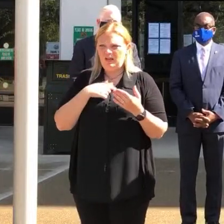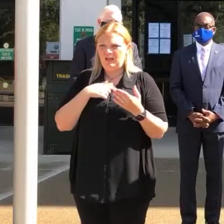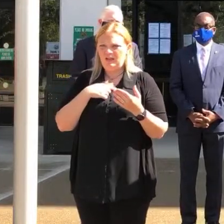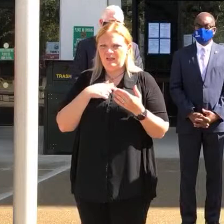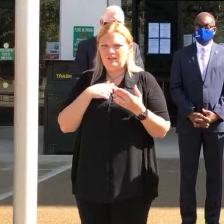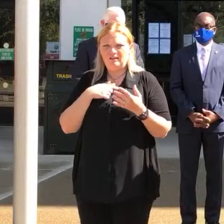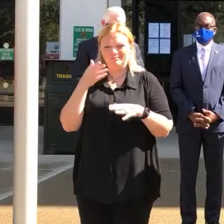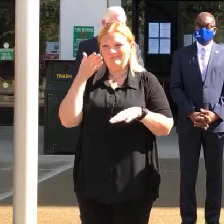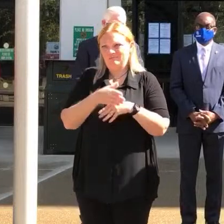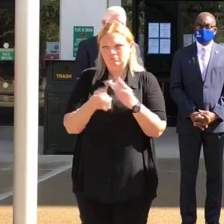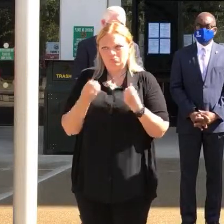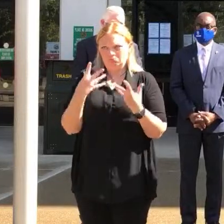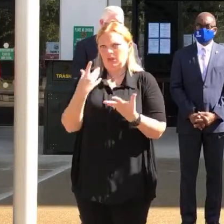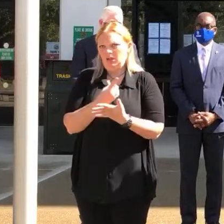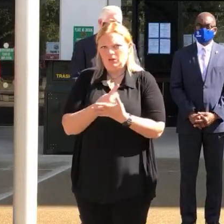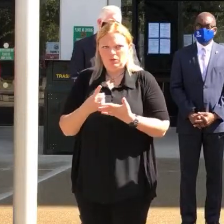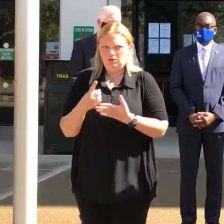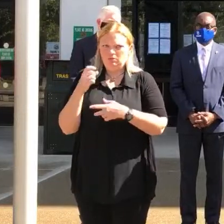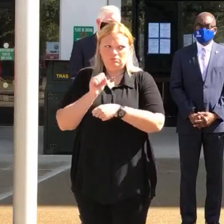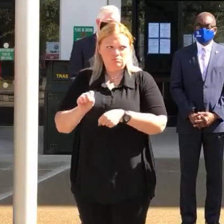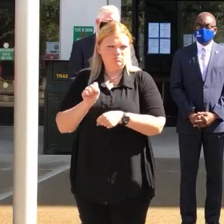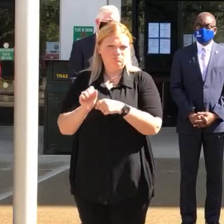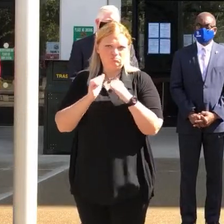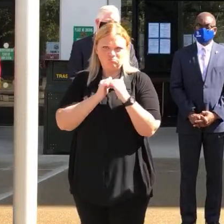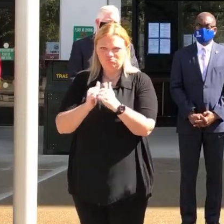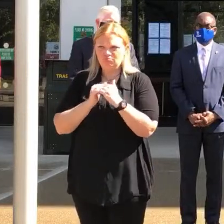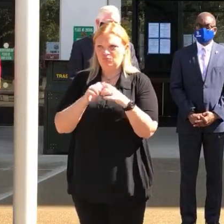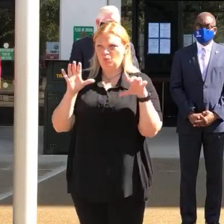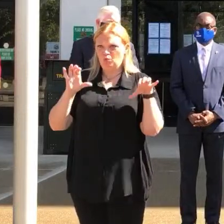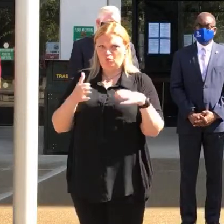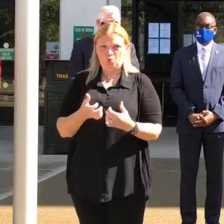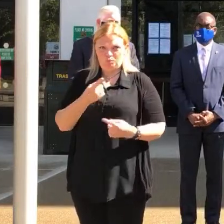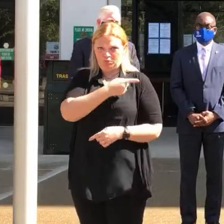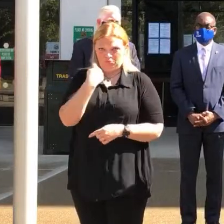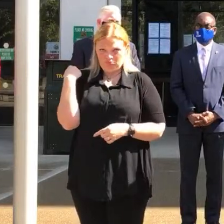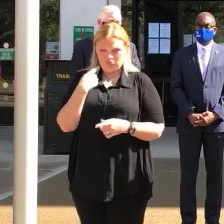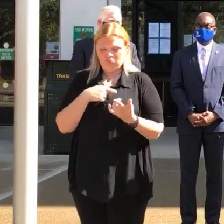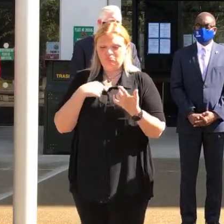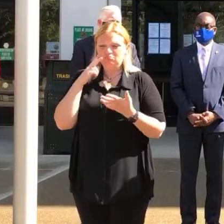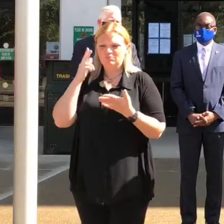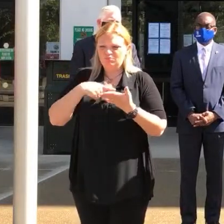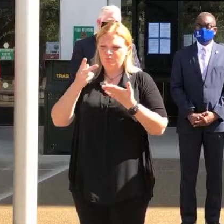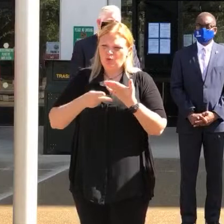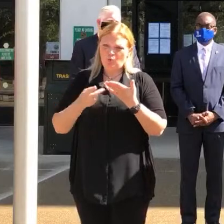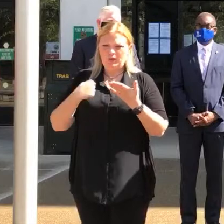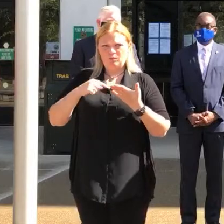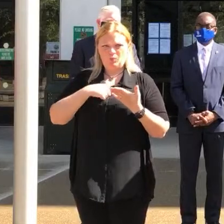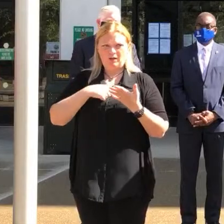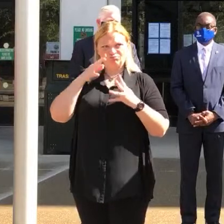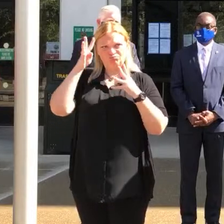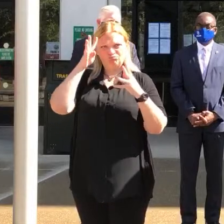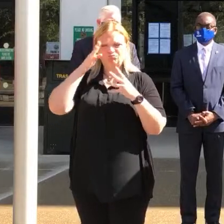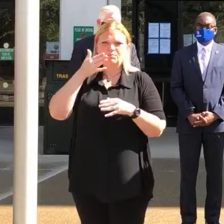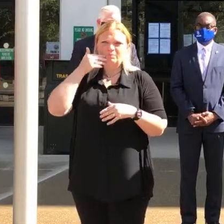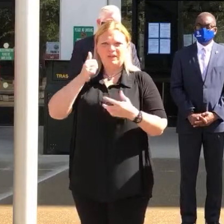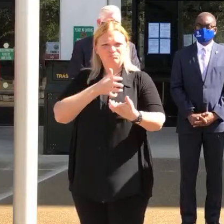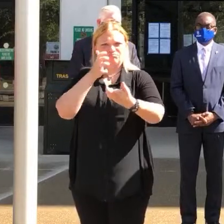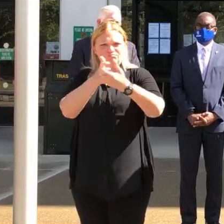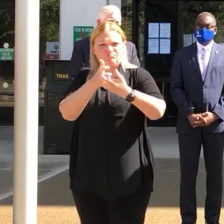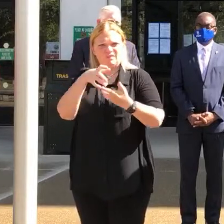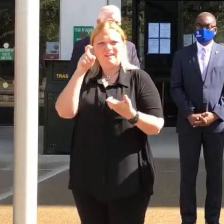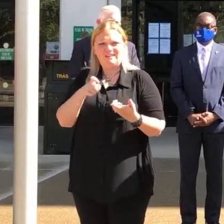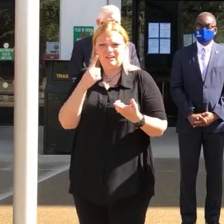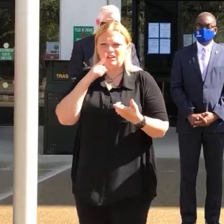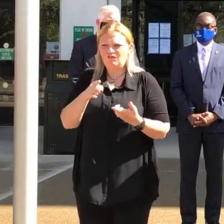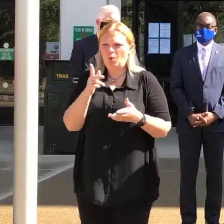after many, many weeks of working together, the group that you see here, with a program that we think will best suit the needs of those who